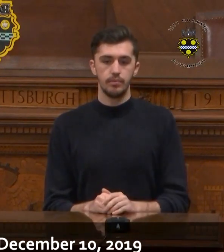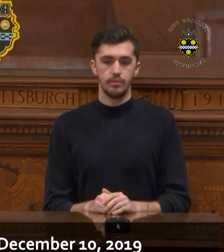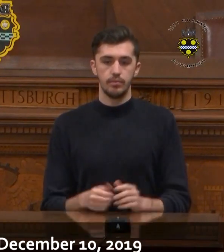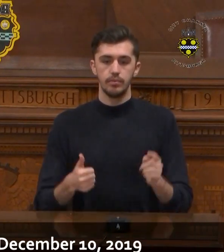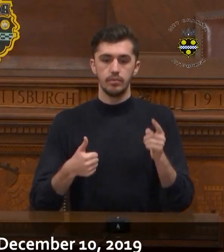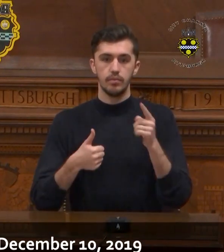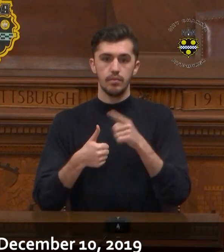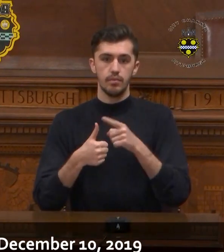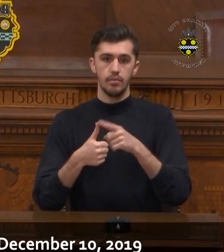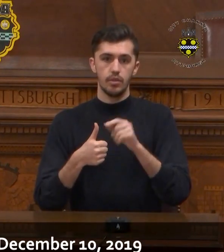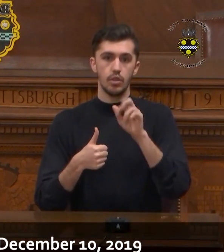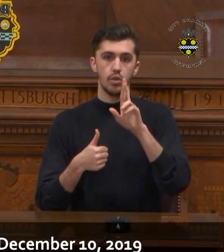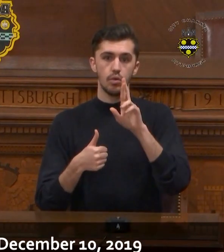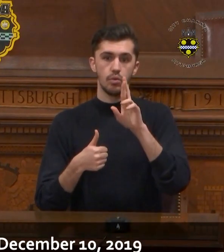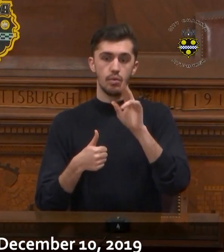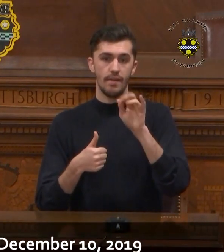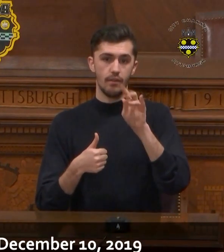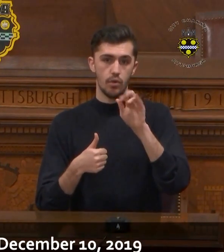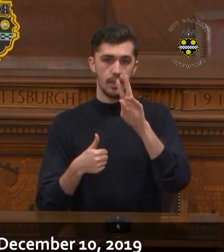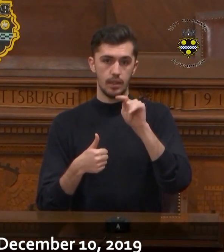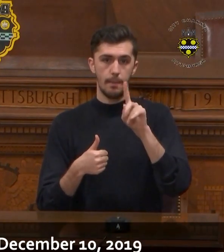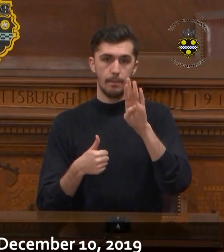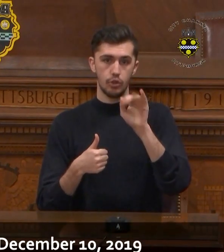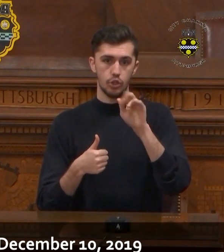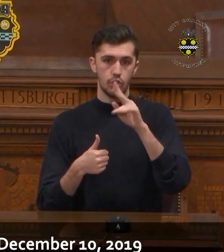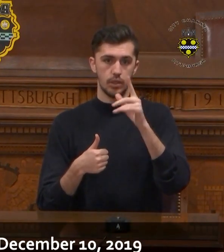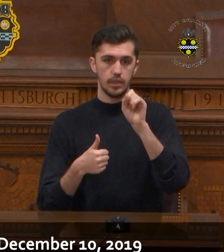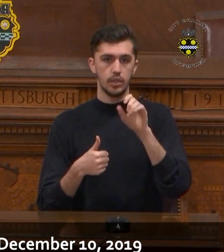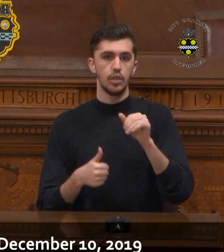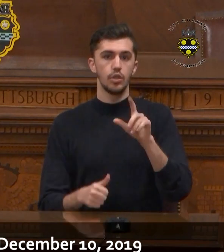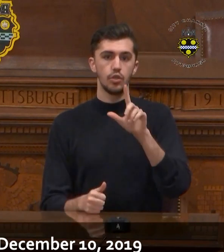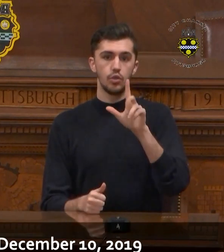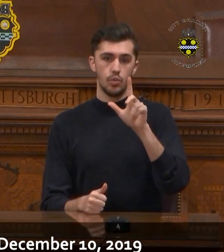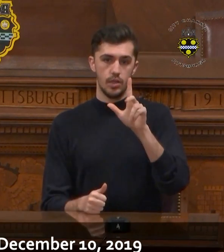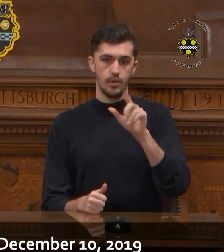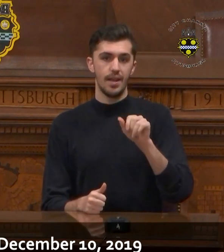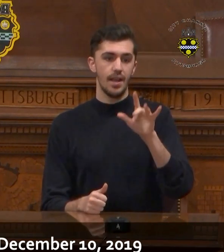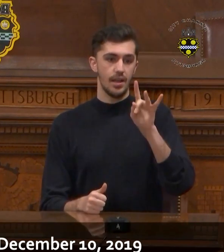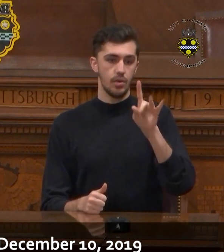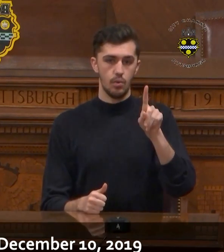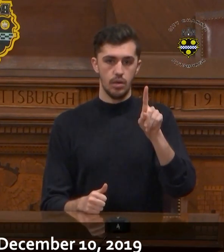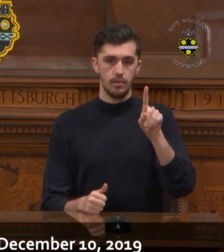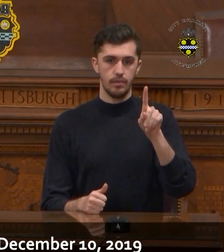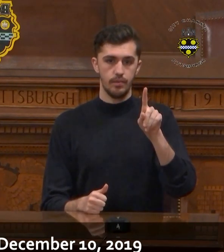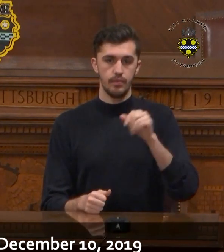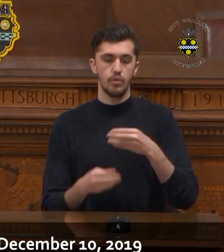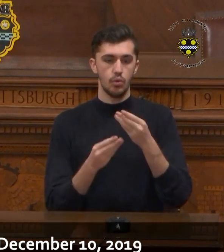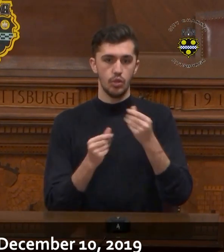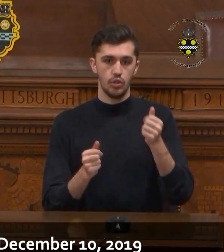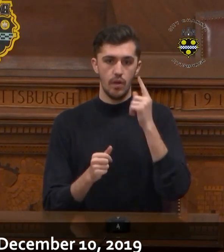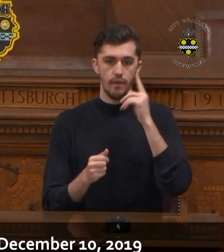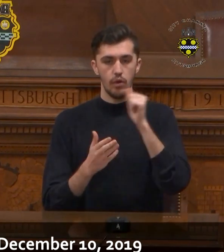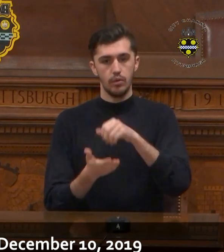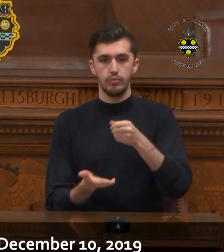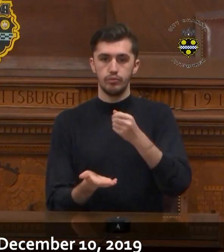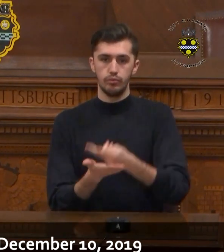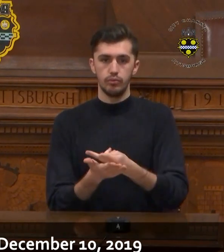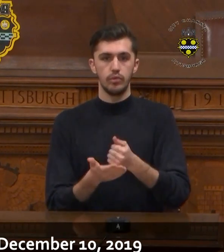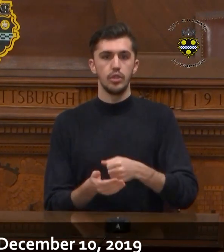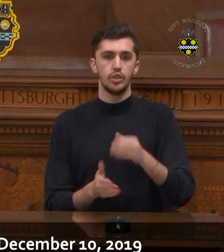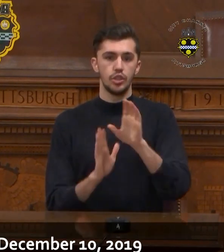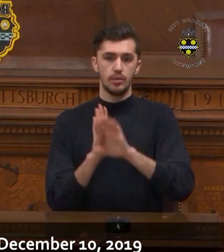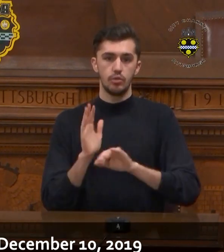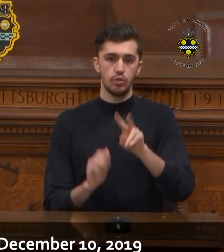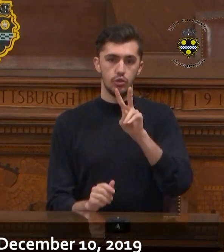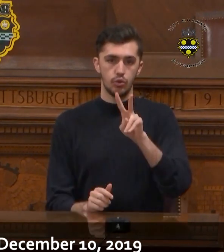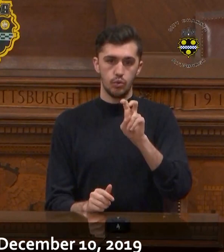Councilman Reverend Ricky Burgess presents Bill 2381, resolution authorizing pursuant to Chapter 210 of the